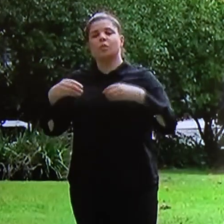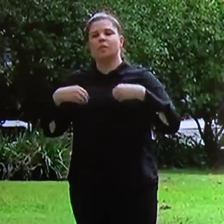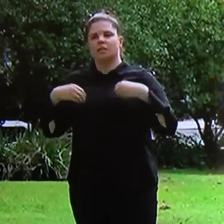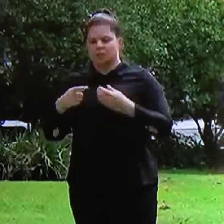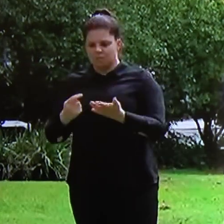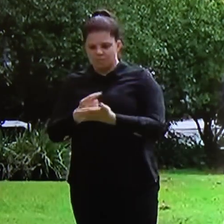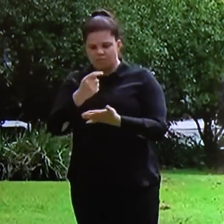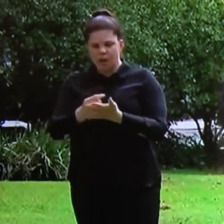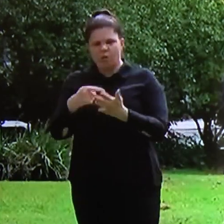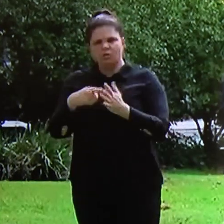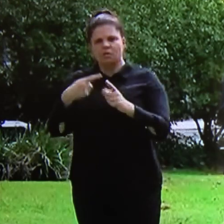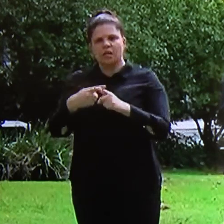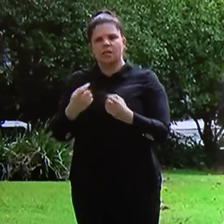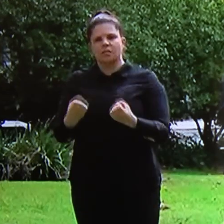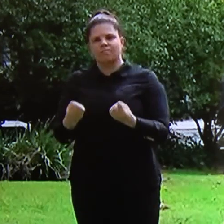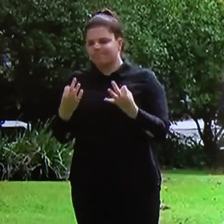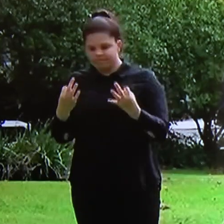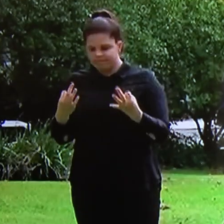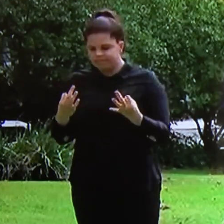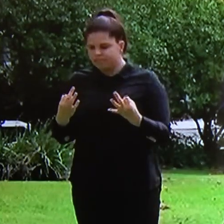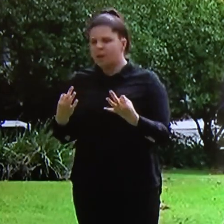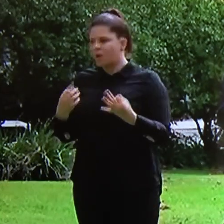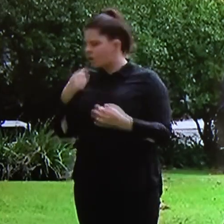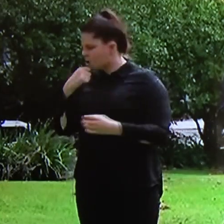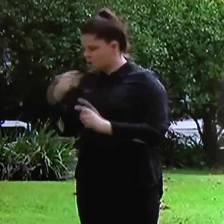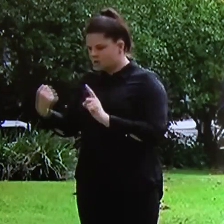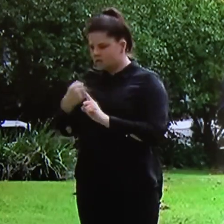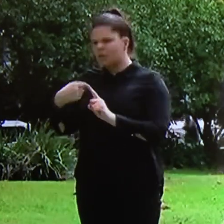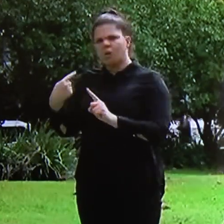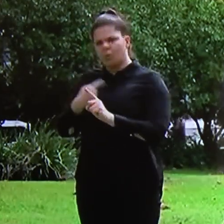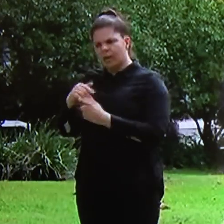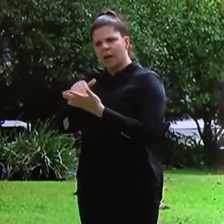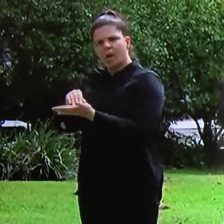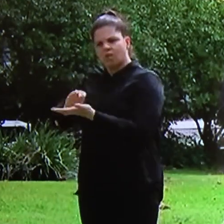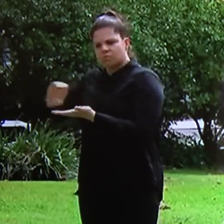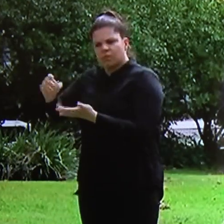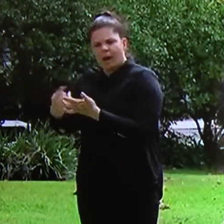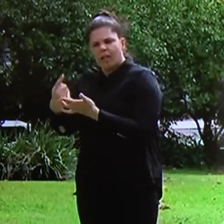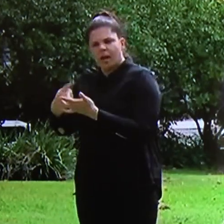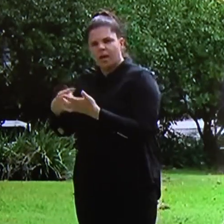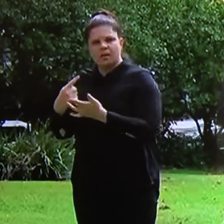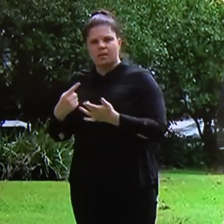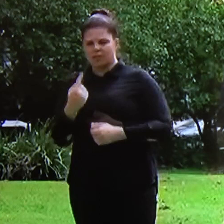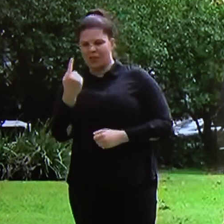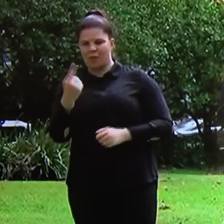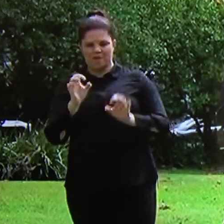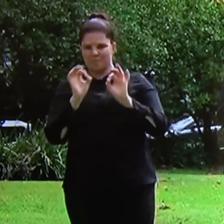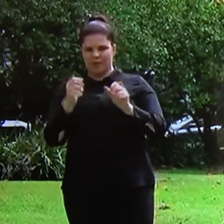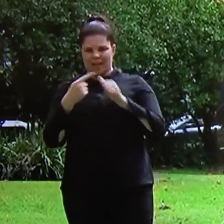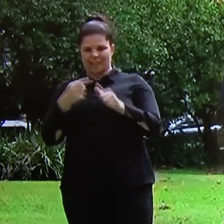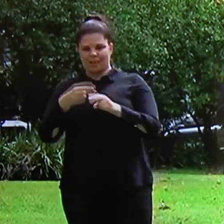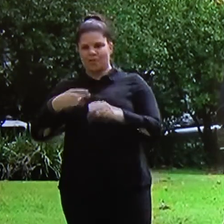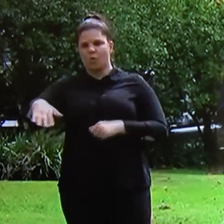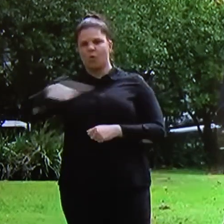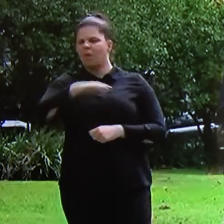by COVID-19. And as well, we've waived and deferred payroll tax as well. So it's not a one-size-fits-all approach. These